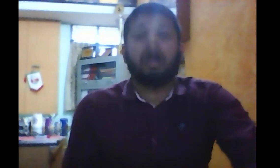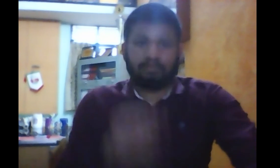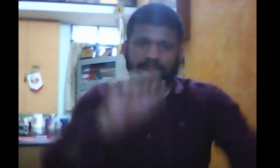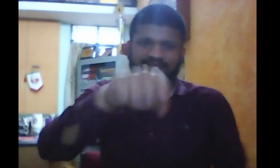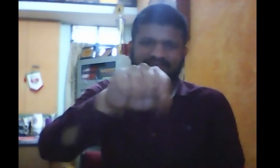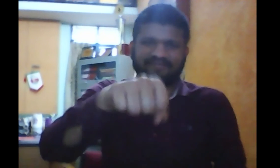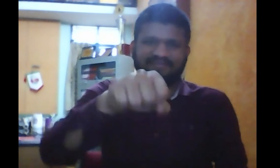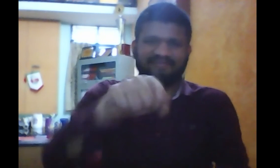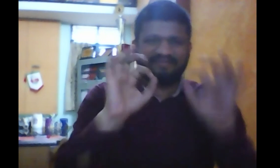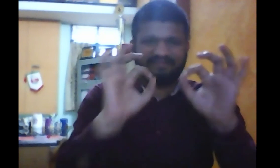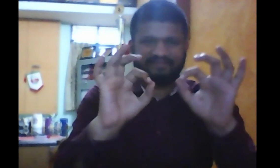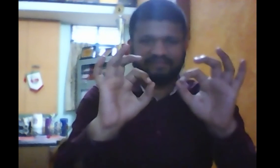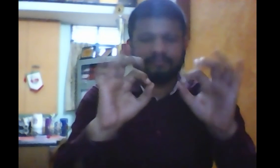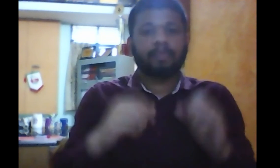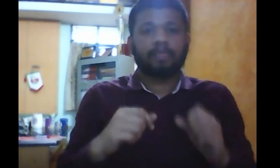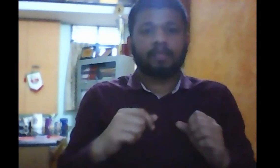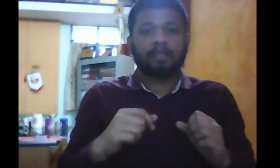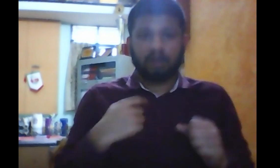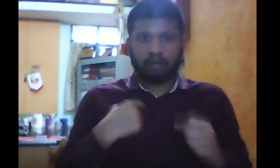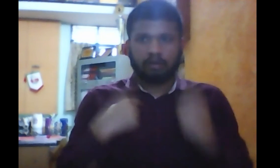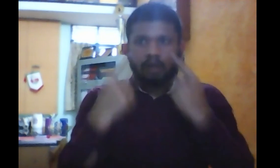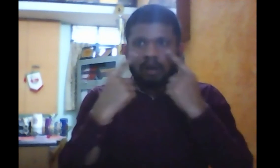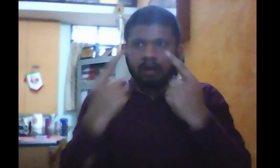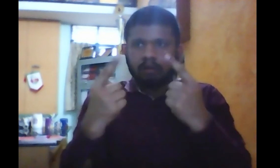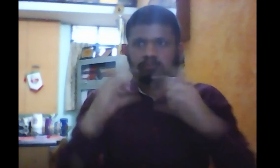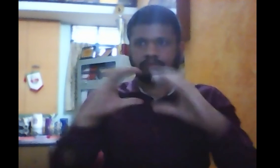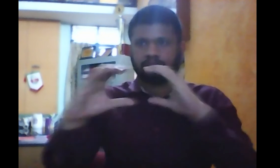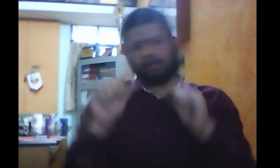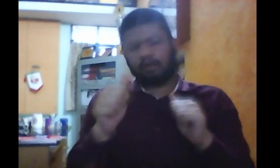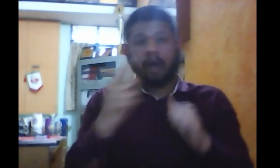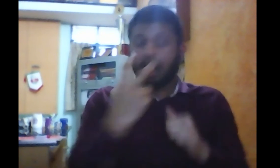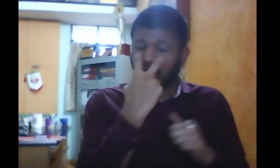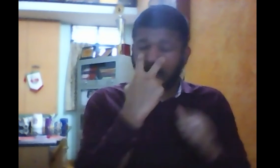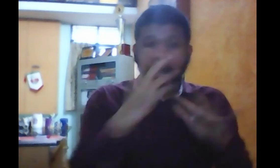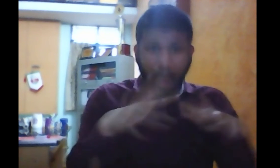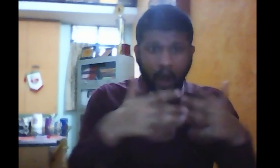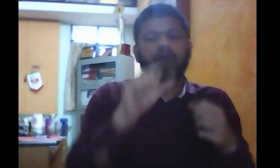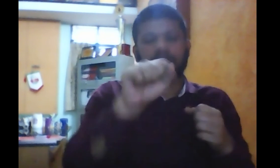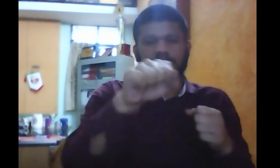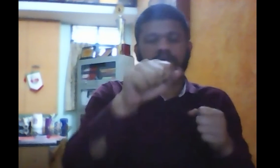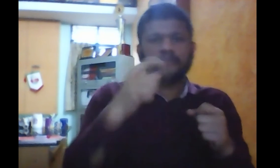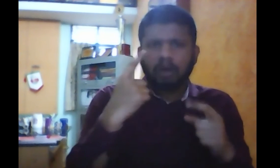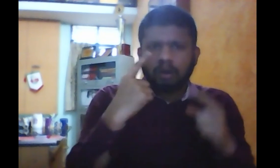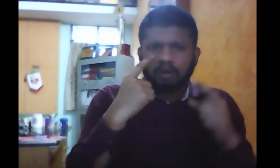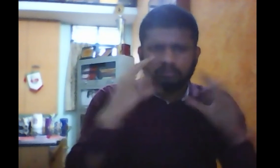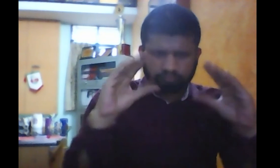Right, good question. So, like we can see, so we can communicate with sign language, but if a person who is